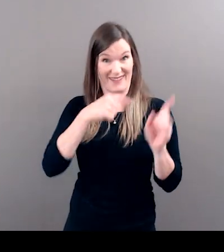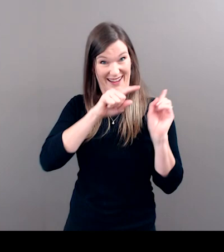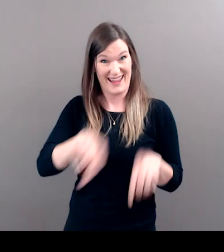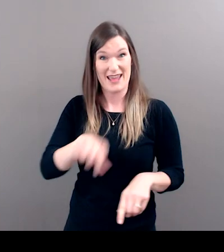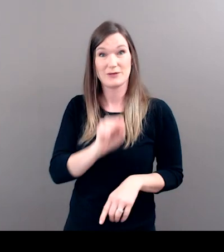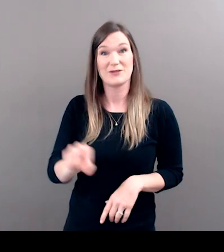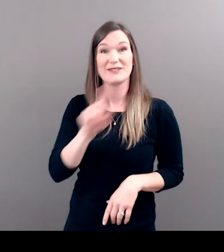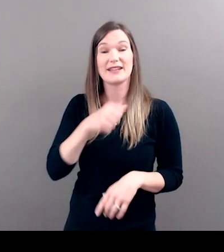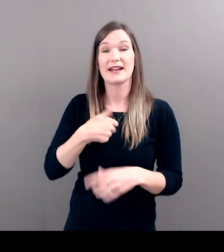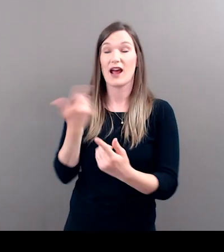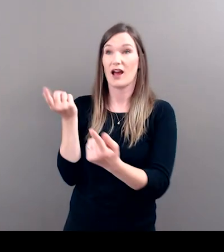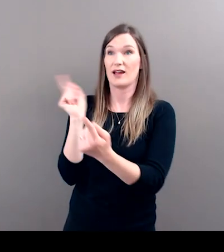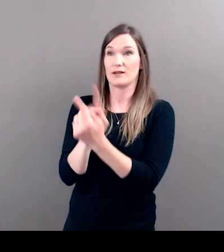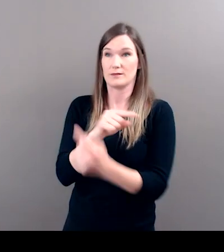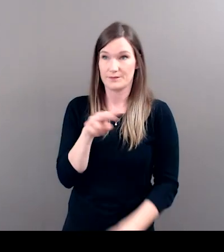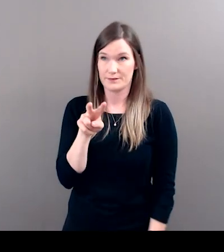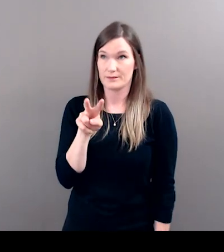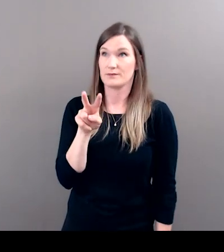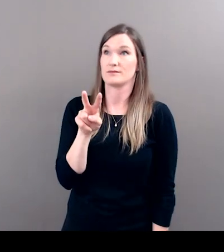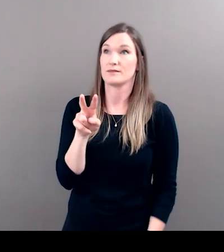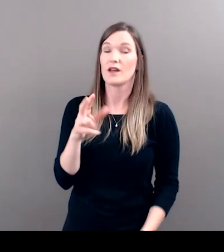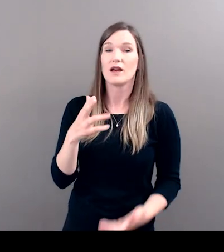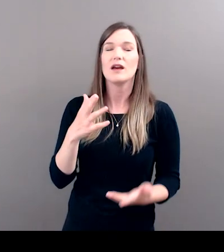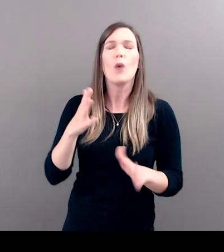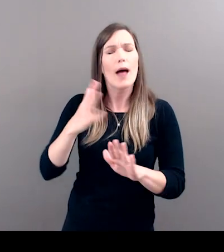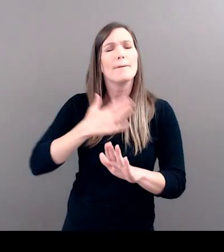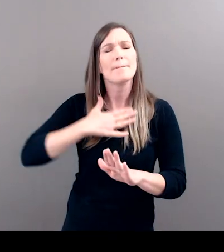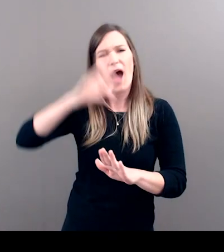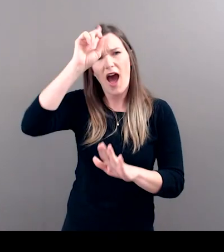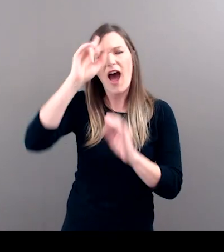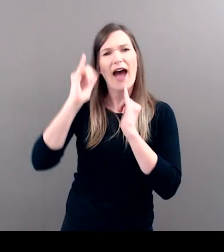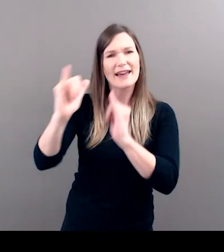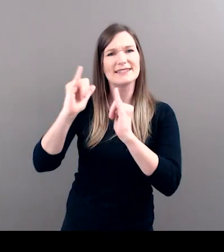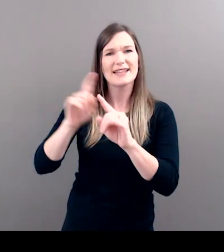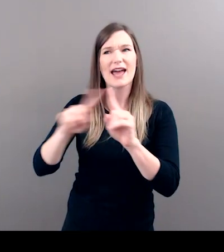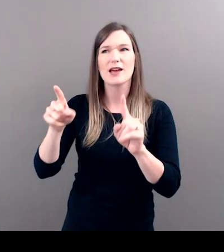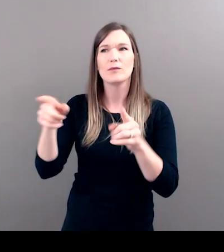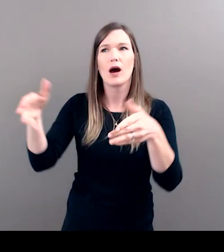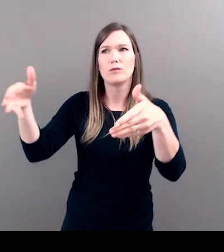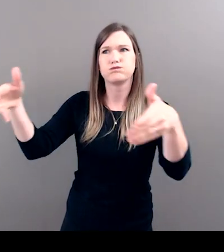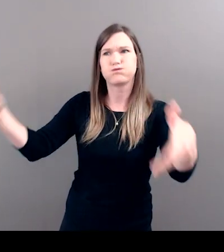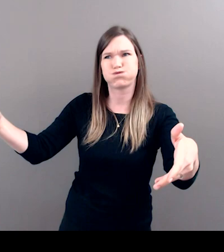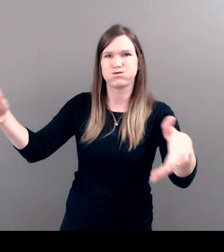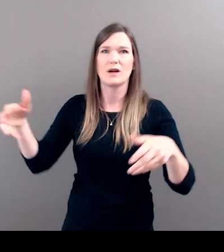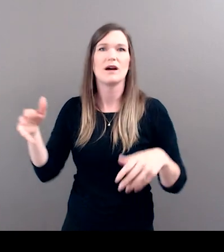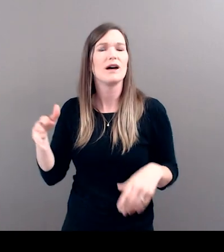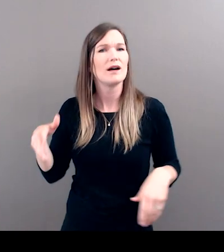complexion, but 100 pounds bigger than me. And I'm like, brother, you ain't nothing but Samoan Negro. He's just a big brother. That's what he was to me.